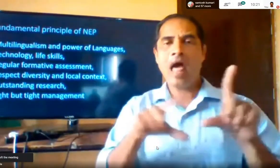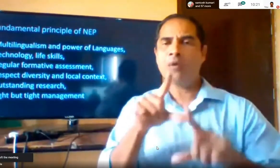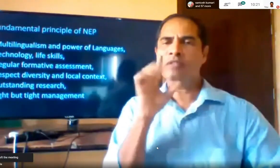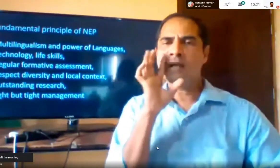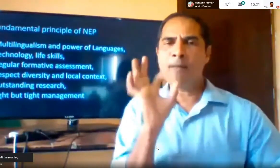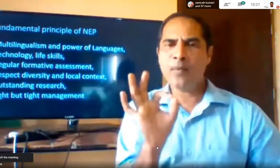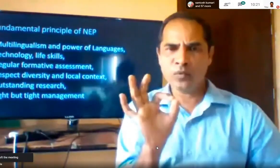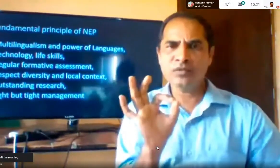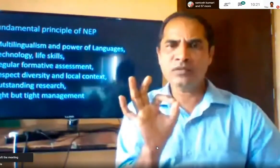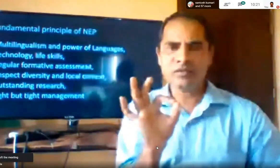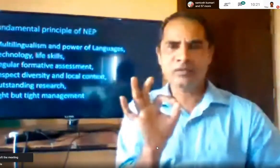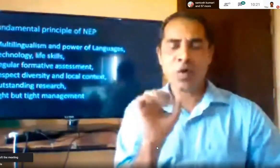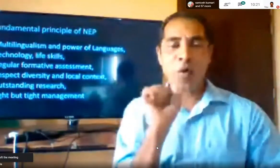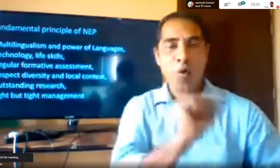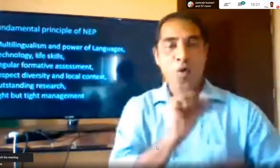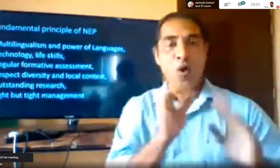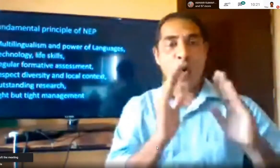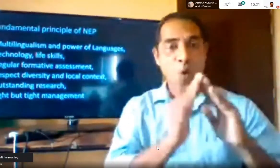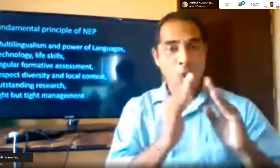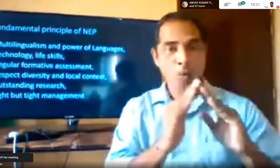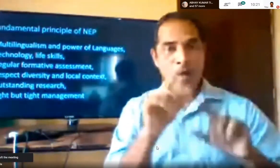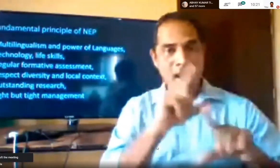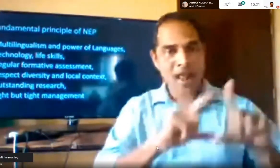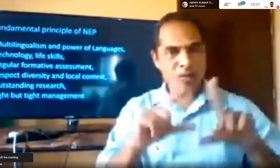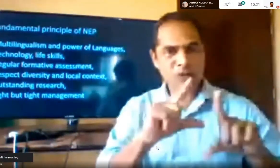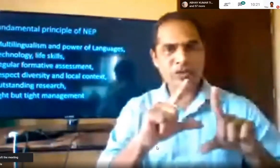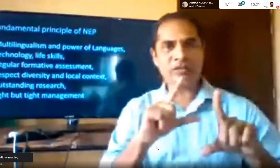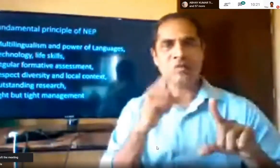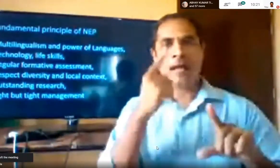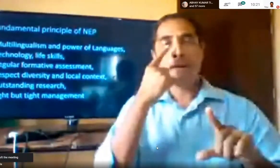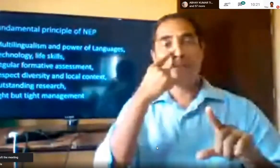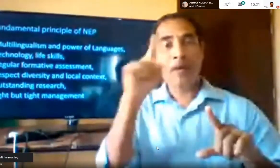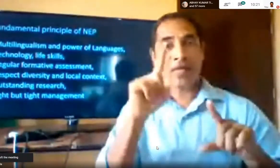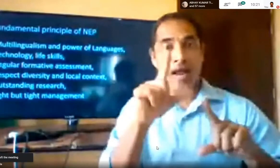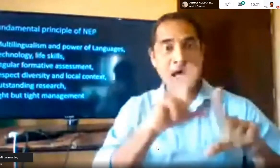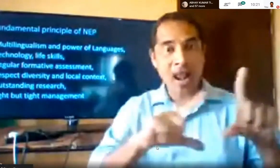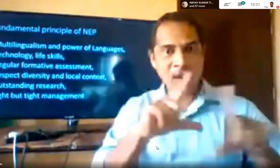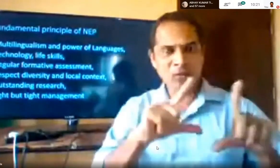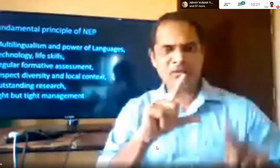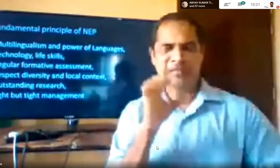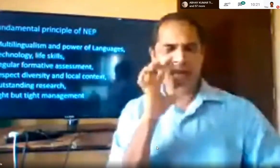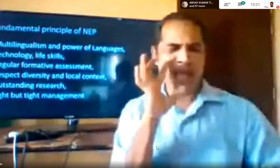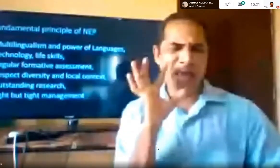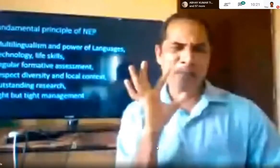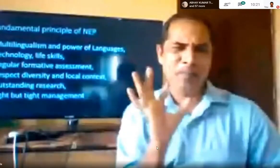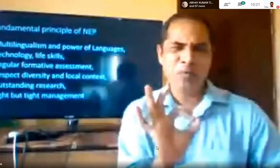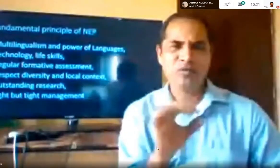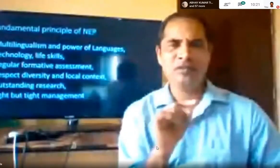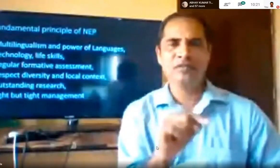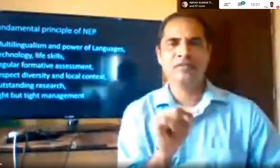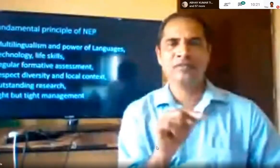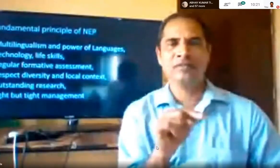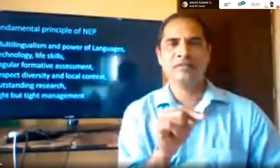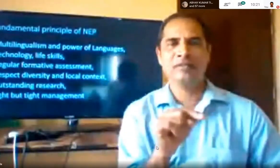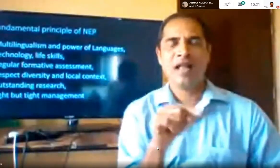From age 1 to 8, acquiring a language is really important. The mother tongue is very